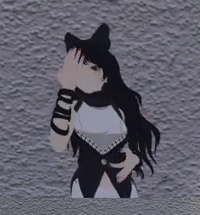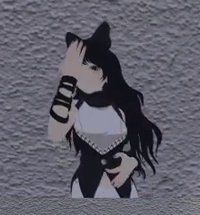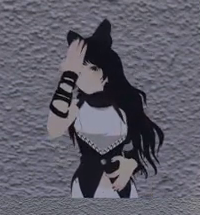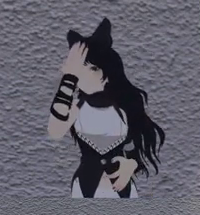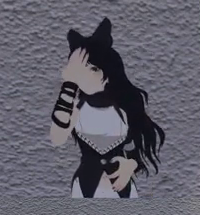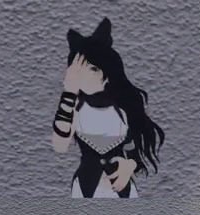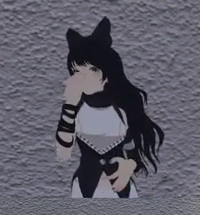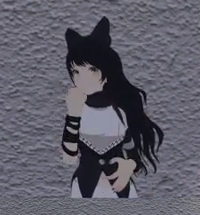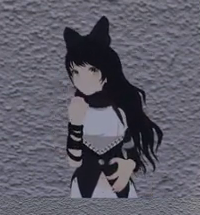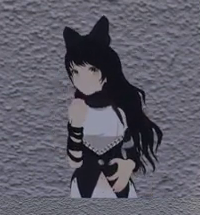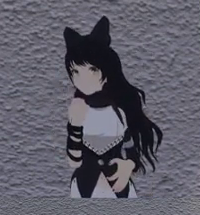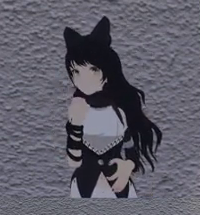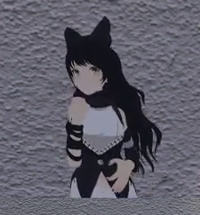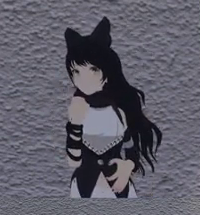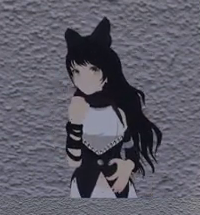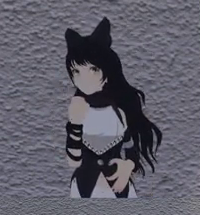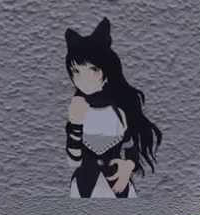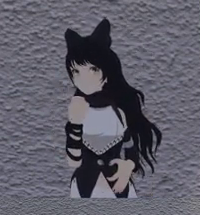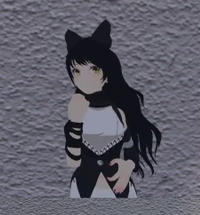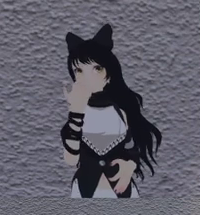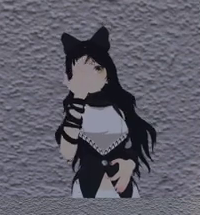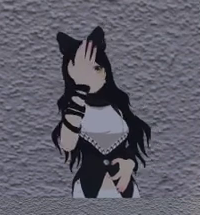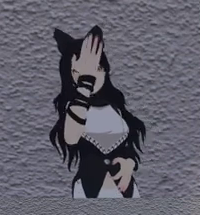And now this sign, what is it? Sleep.